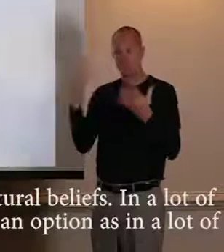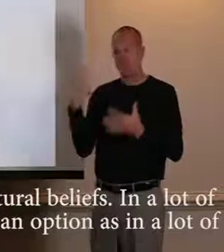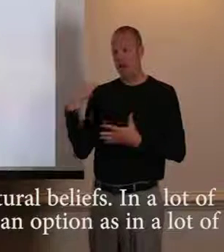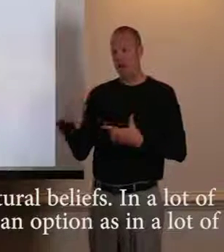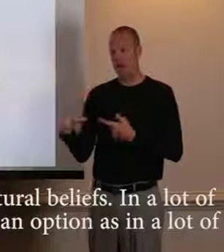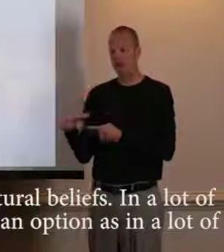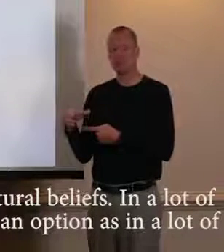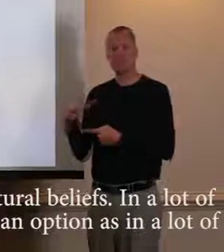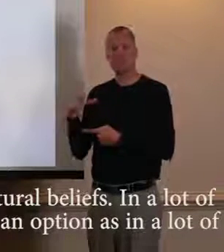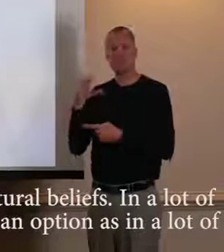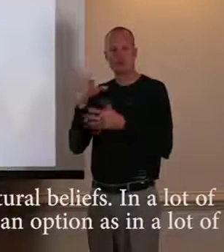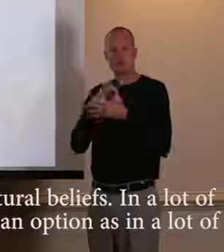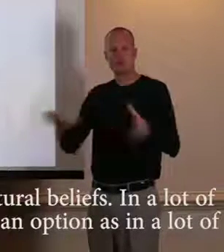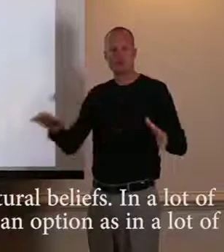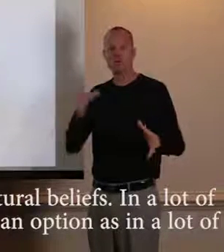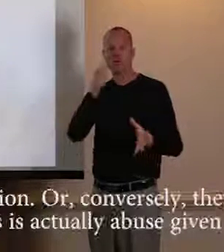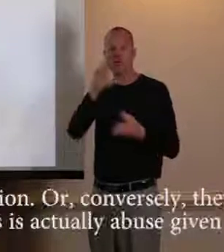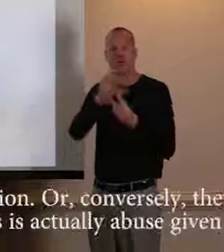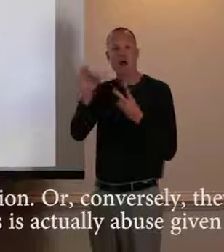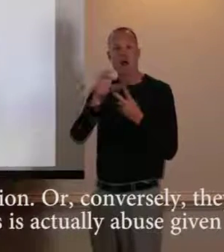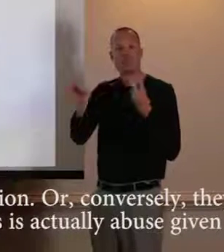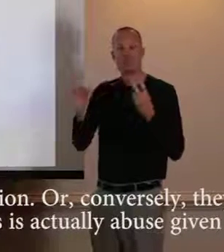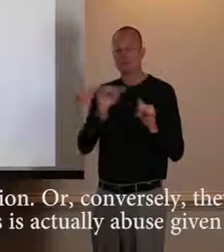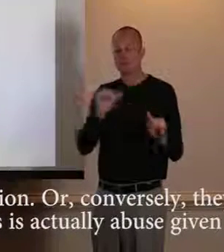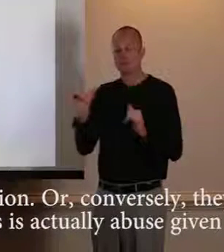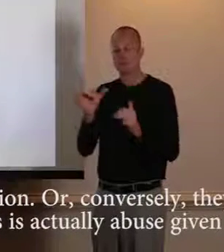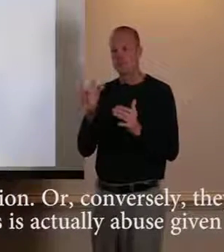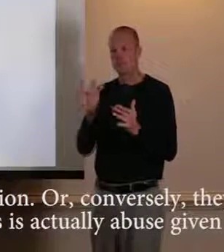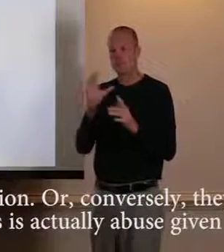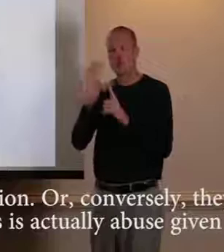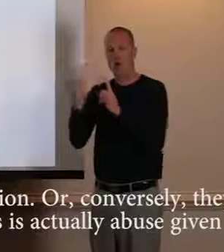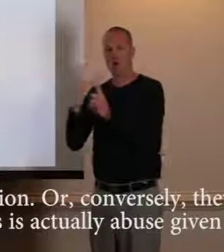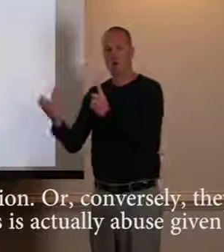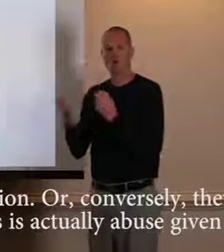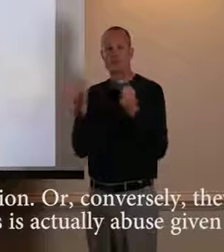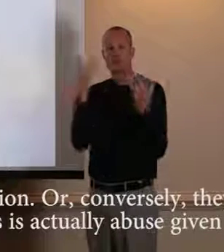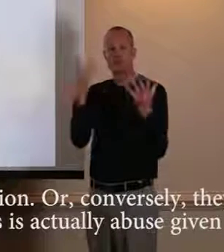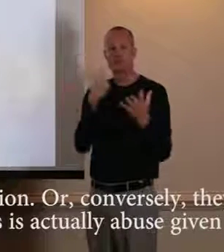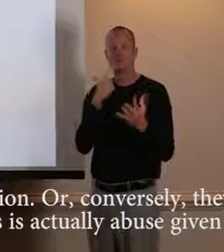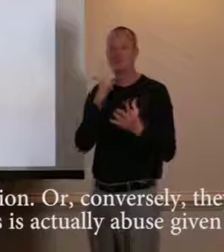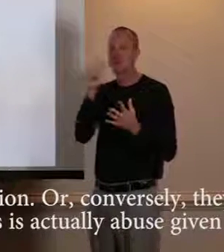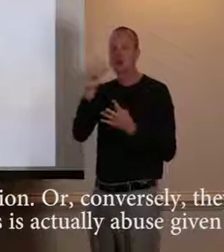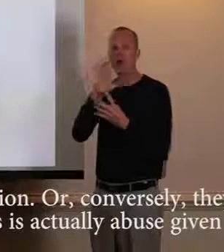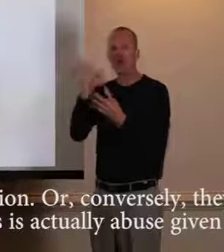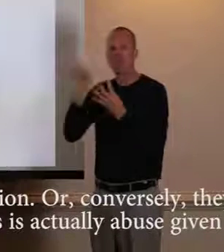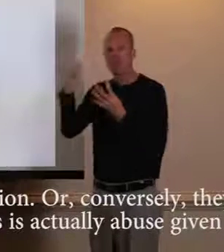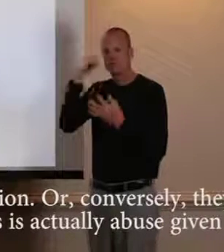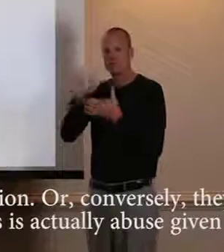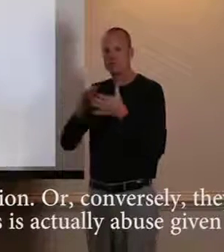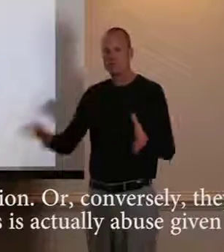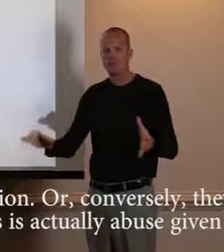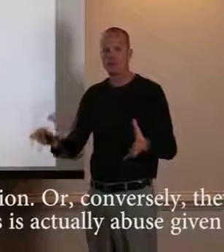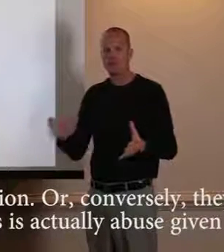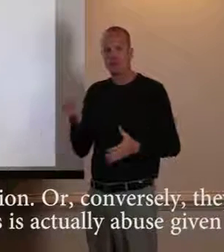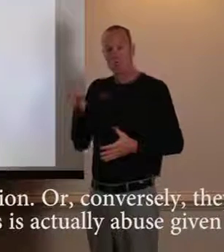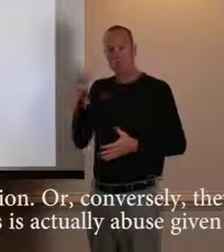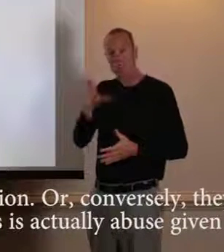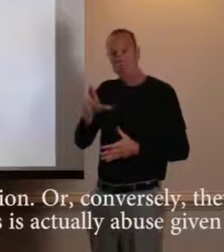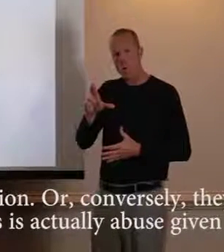an option, as in, a lot of cultures, it's not really an option. Or conversely, they may not even believe that, that